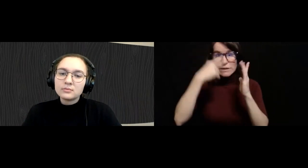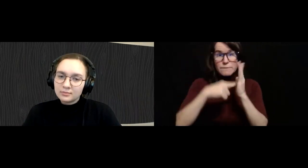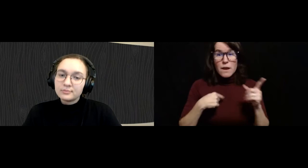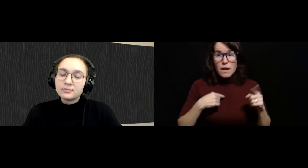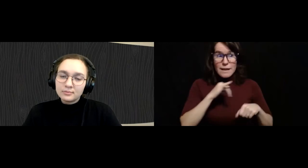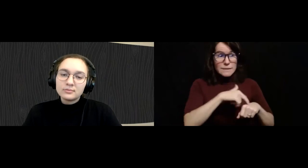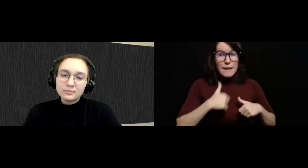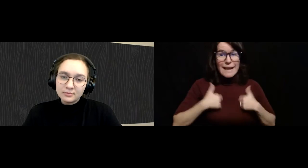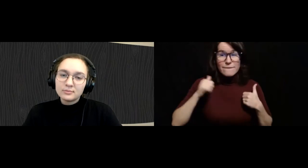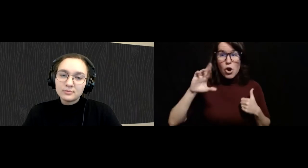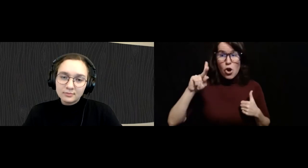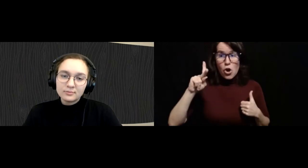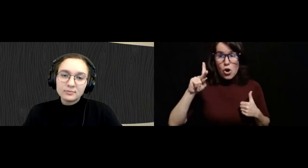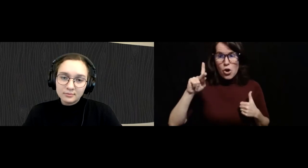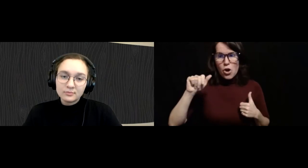So again, you know,